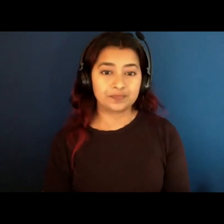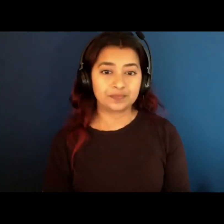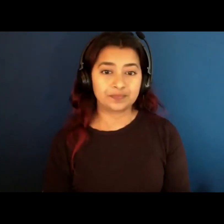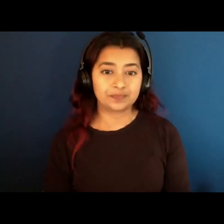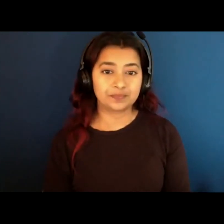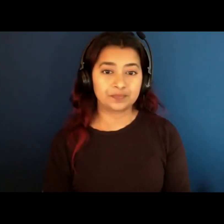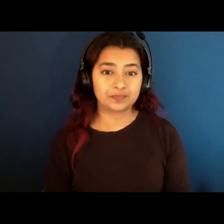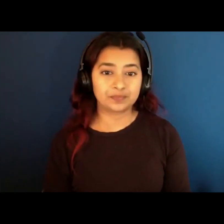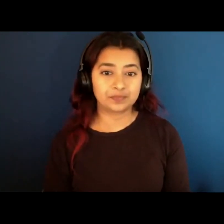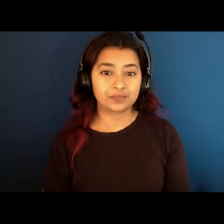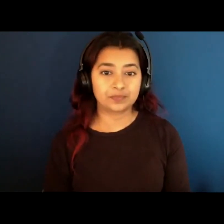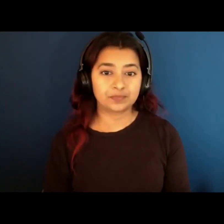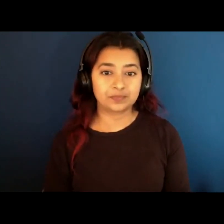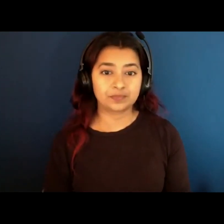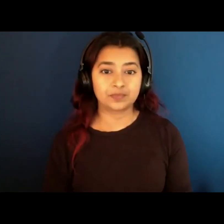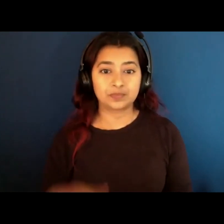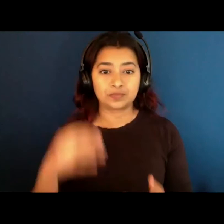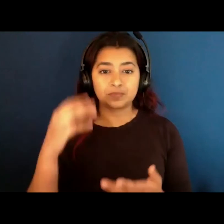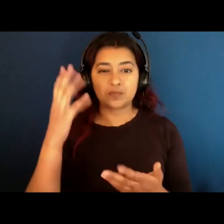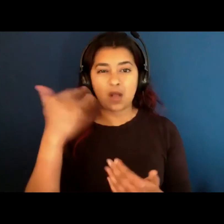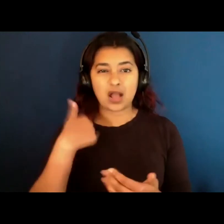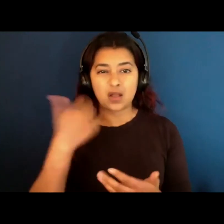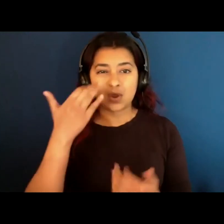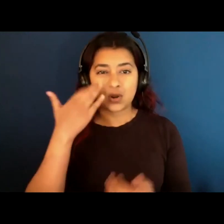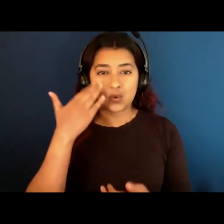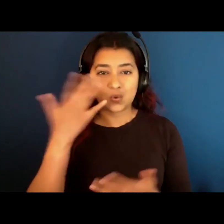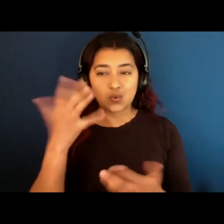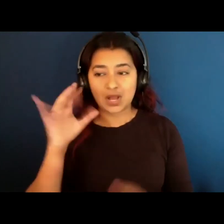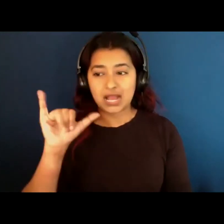Why I want to know what Yanga looked like.